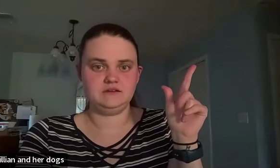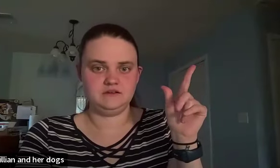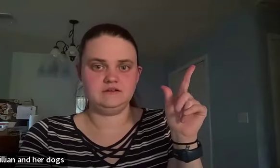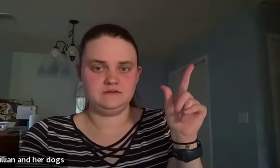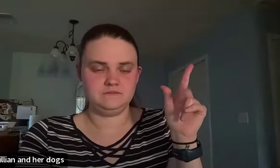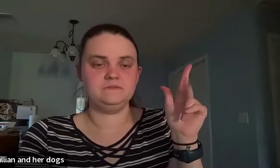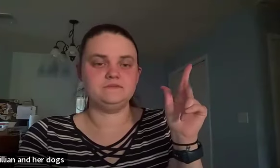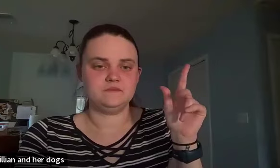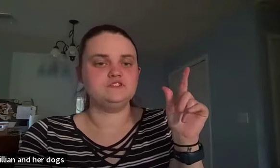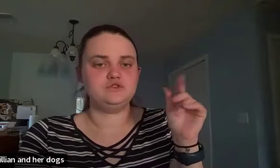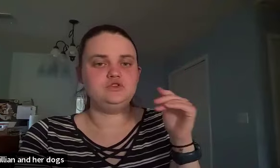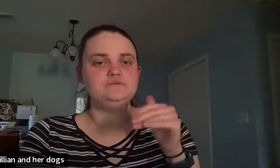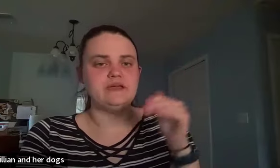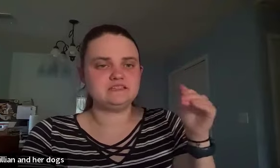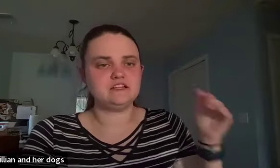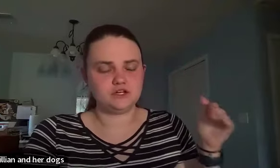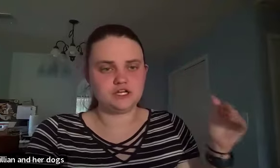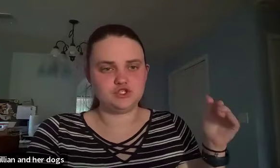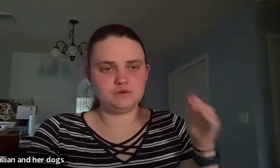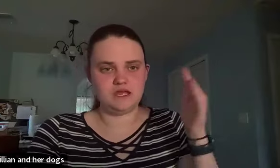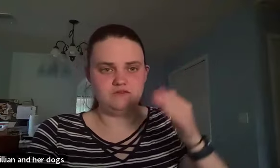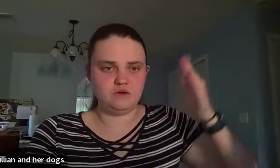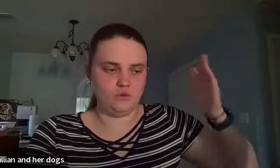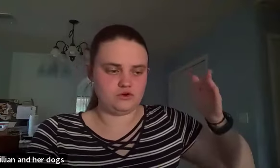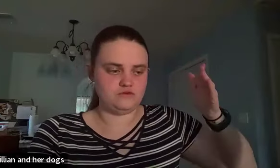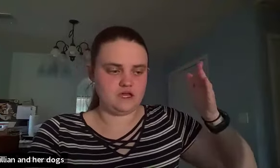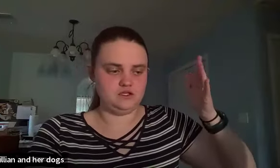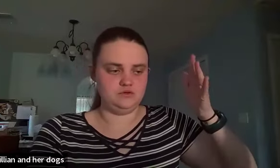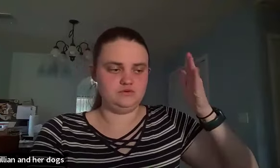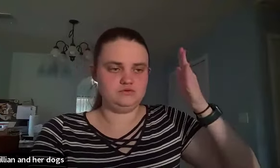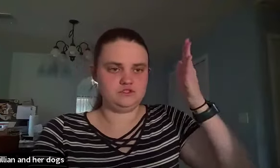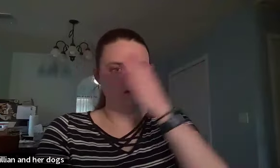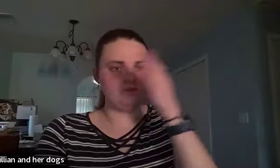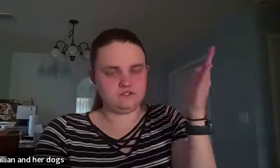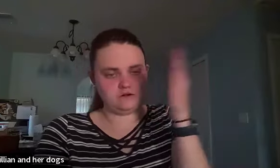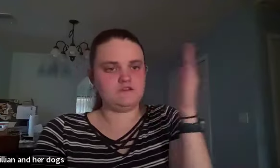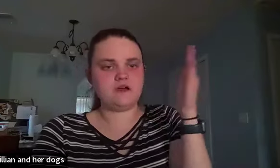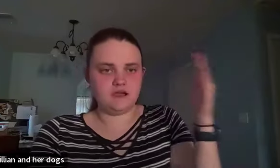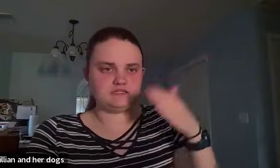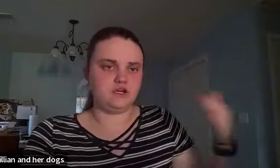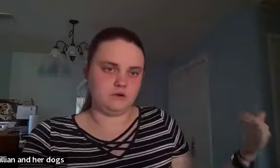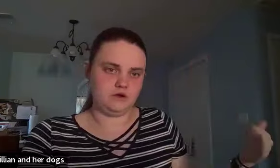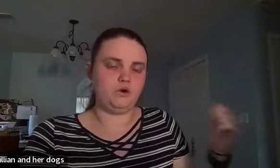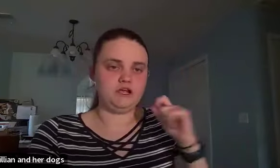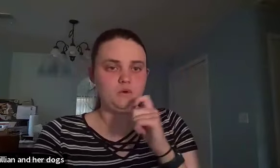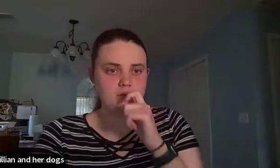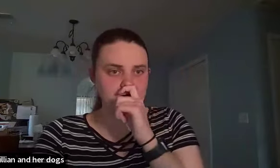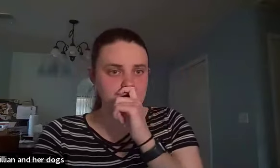Okay. So you basically are going to do it in the order that you starting off the highest and working our way back.